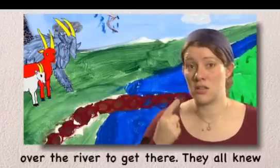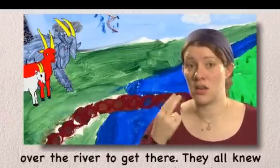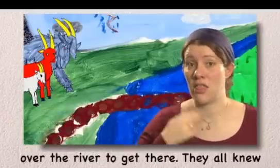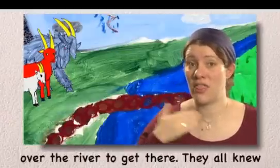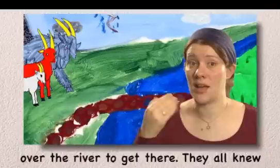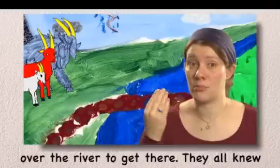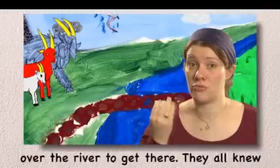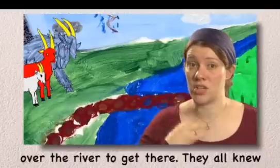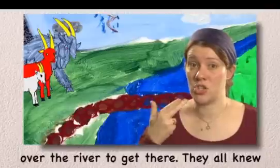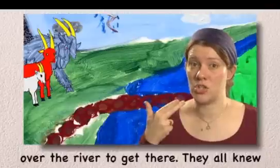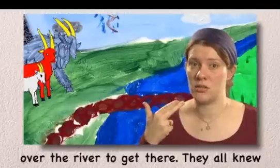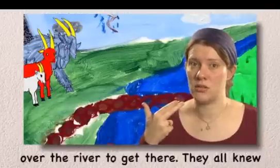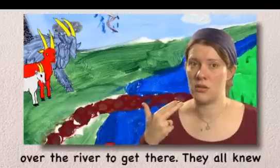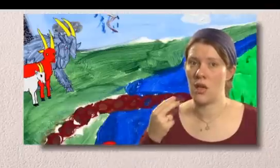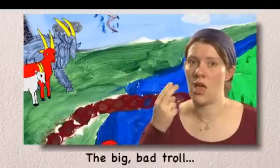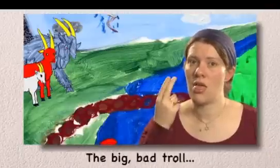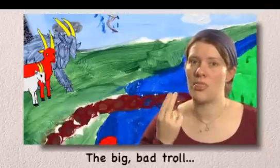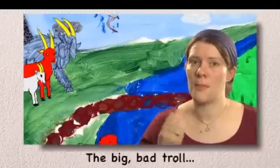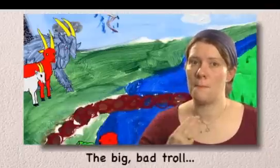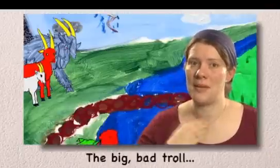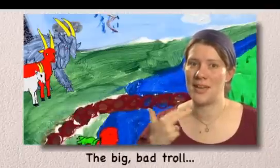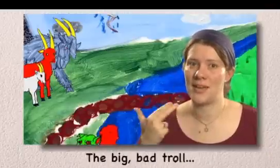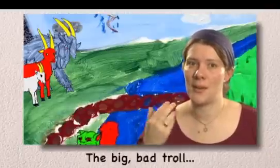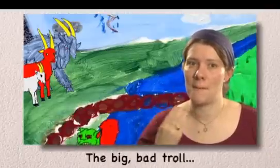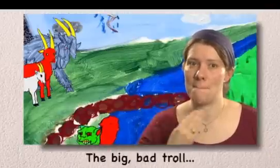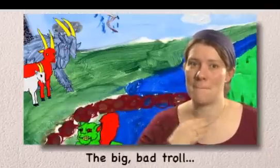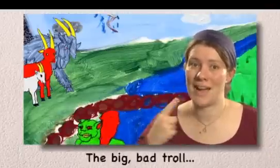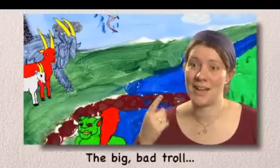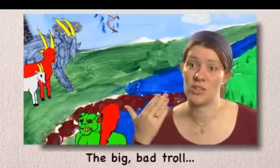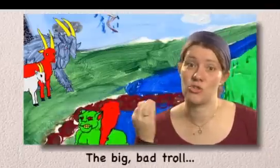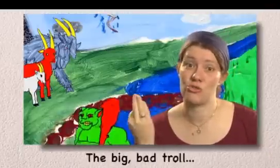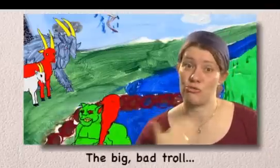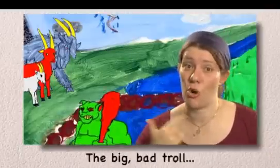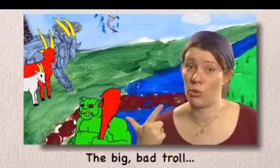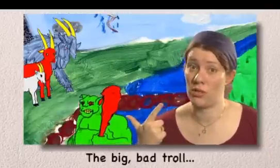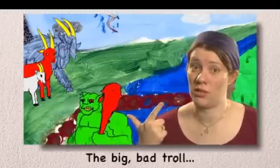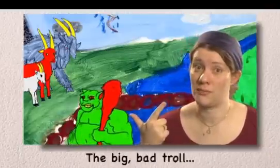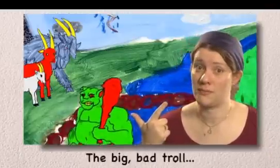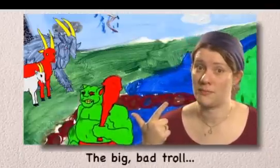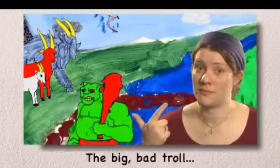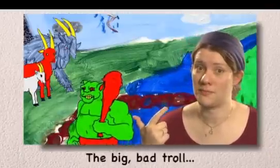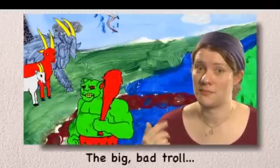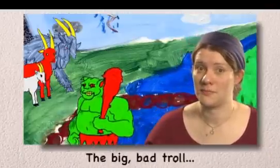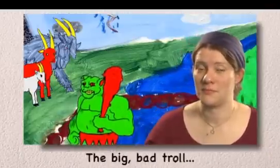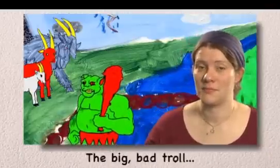under that bridge, the big, bad troll.